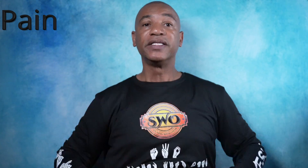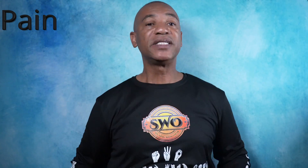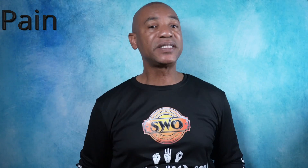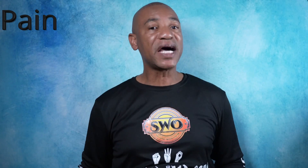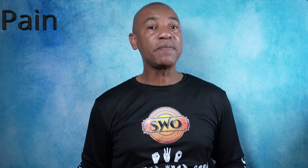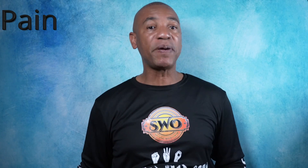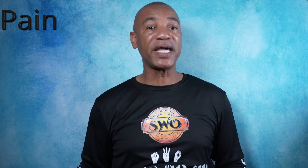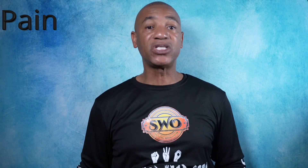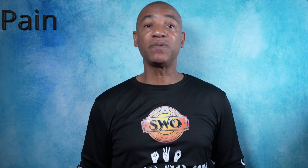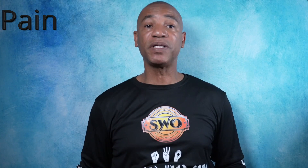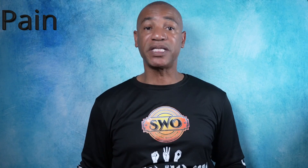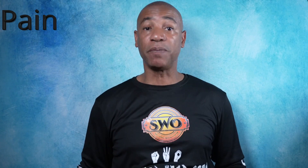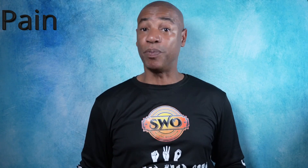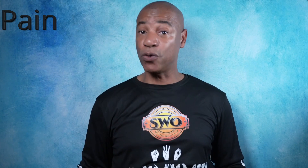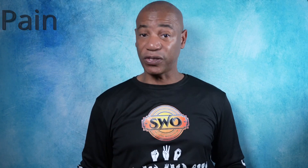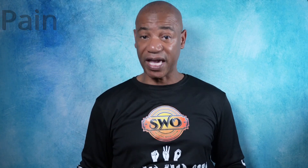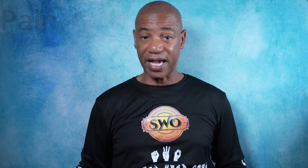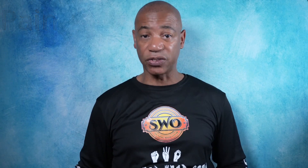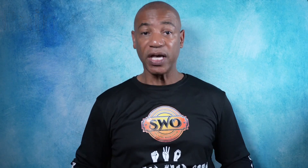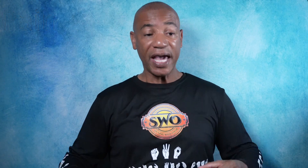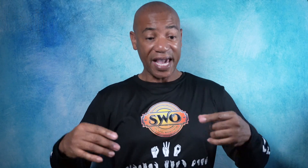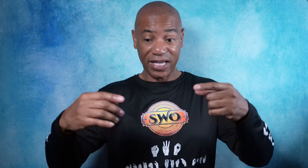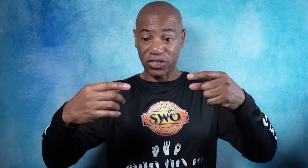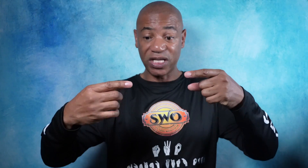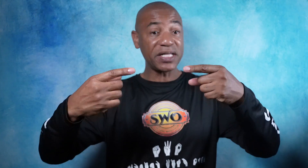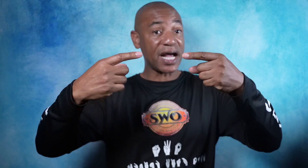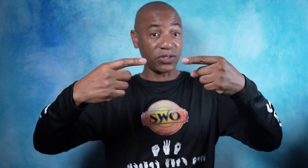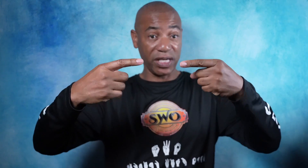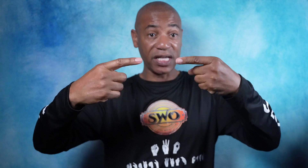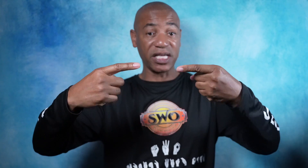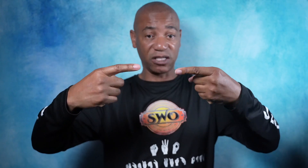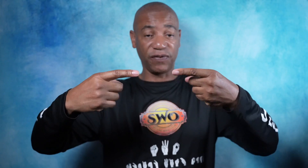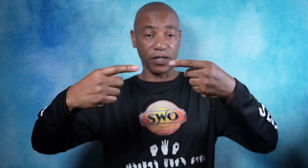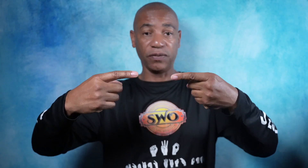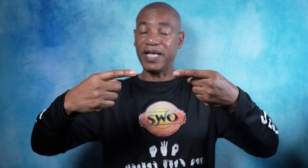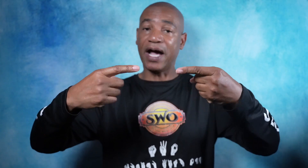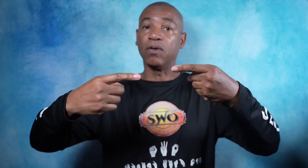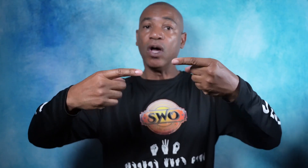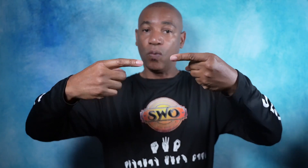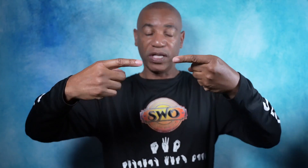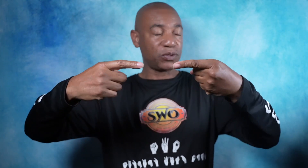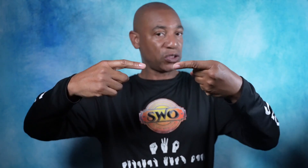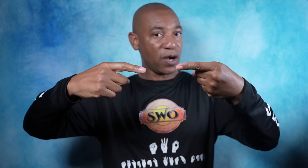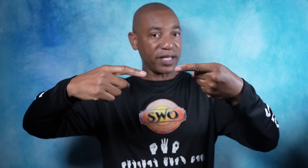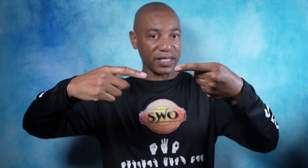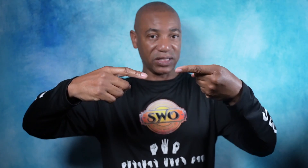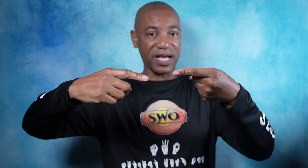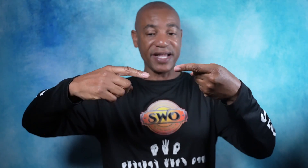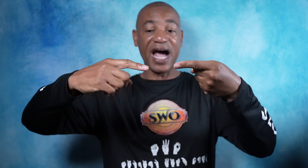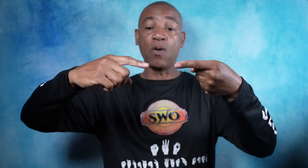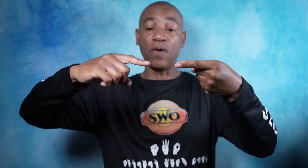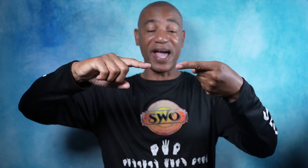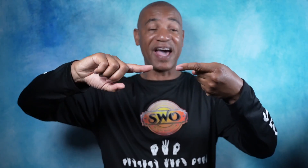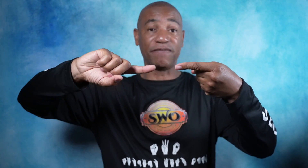To sign pain, simply take both hands, extend out the index finger. Now, when I'm starting this sign, I will have